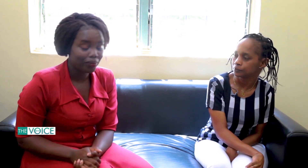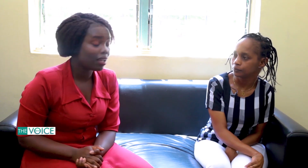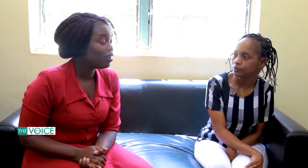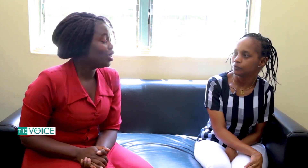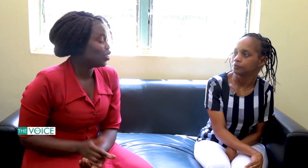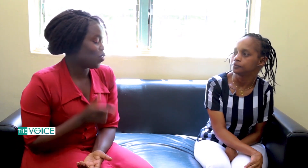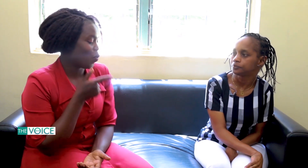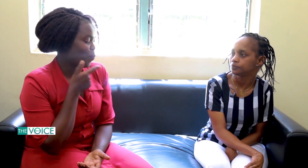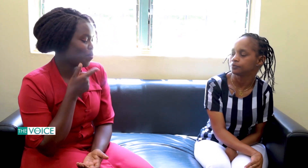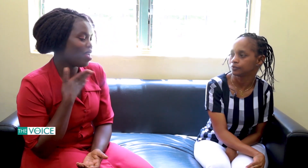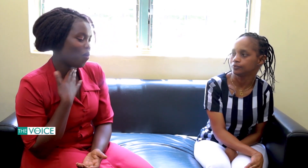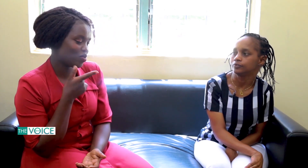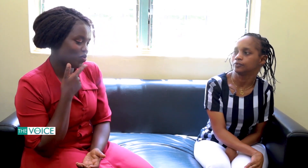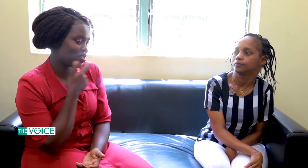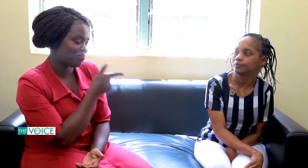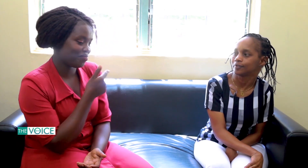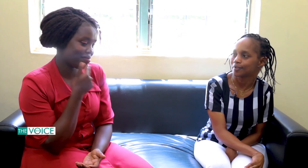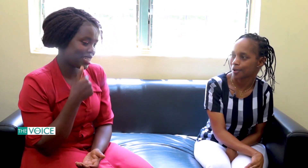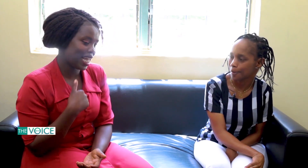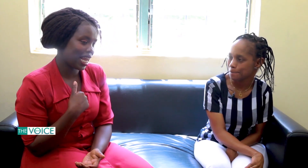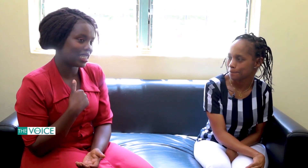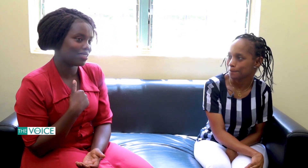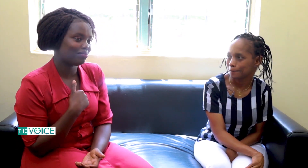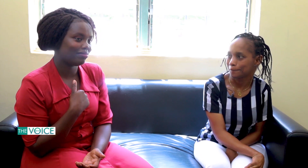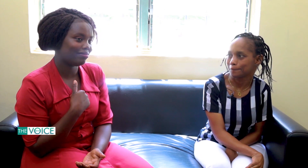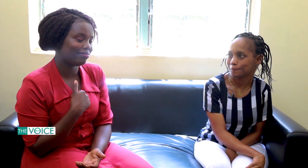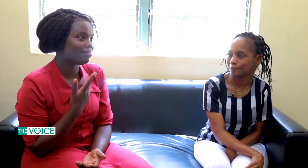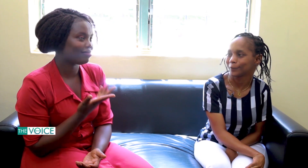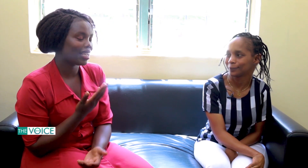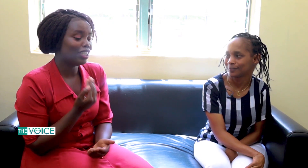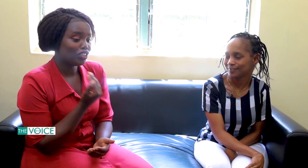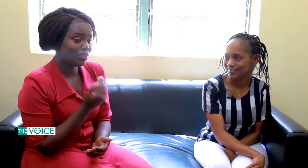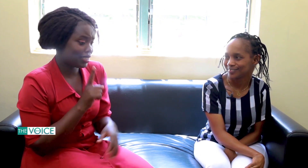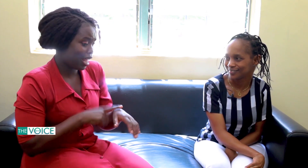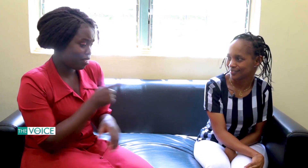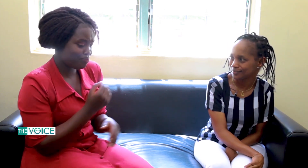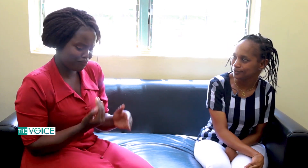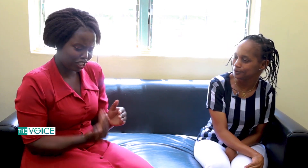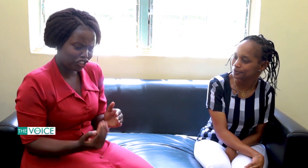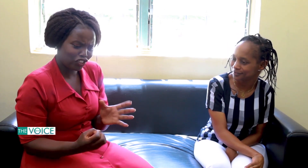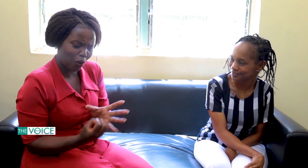independent. So, I want you to tell us